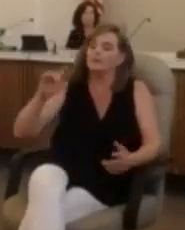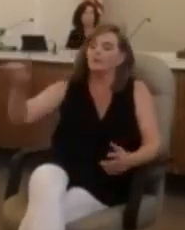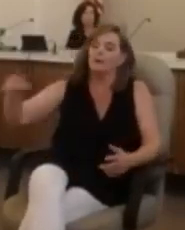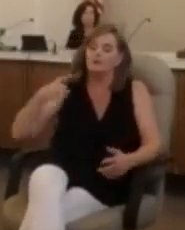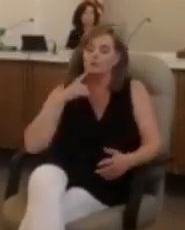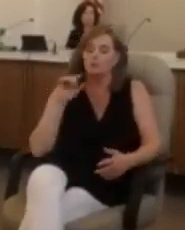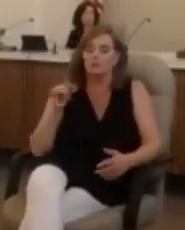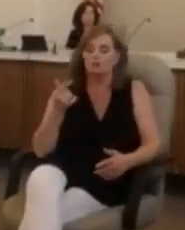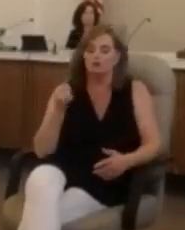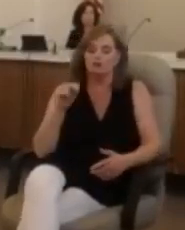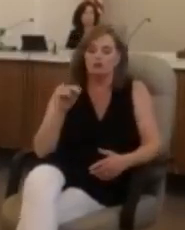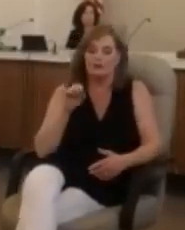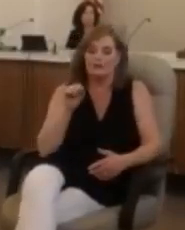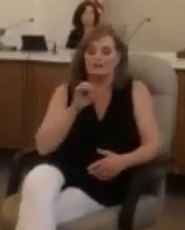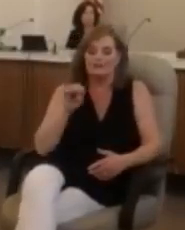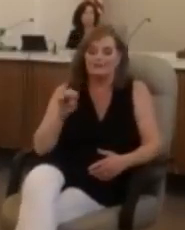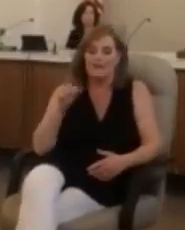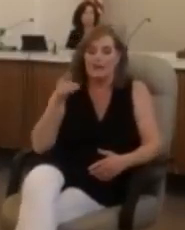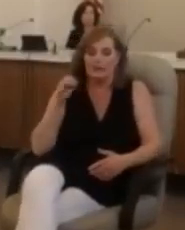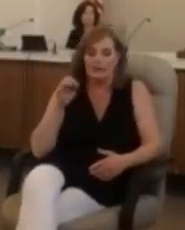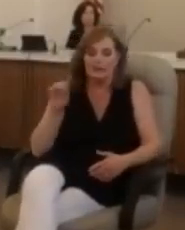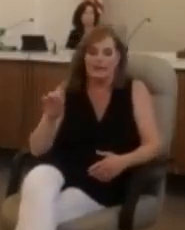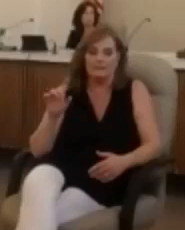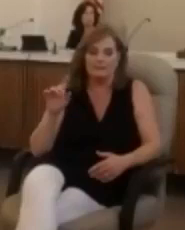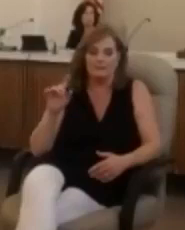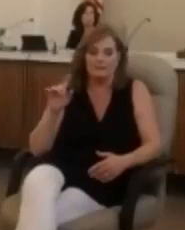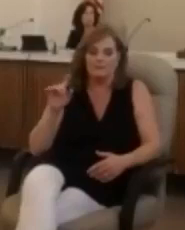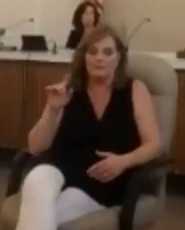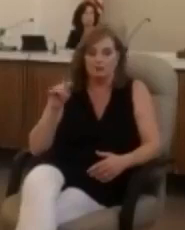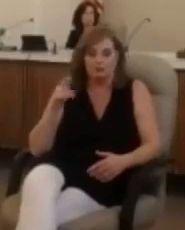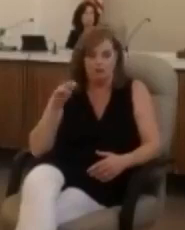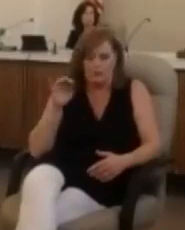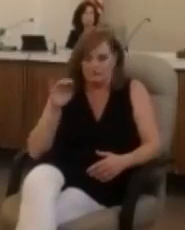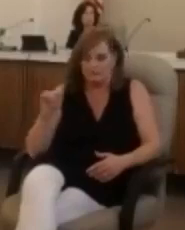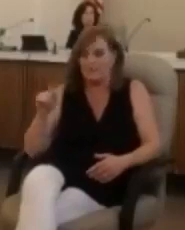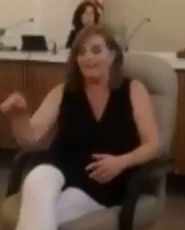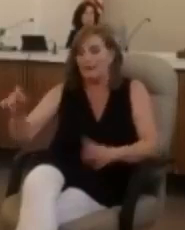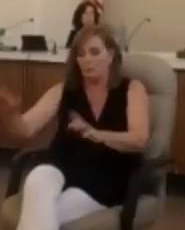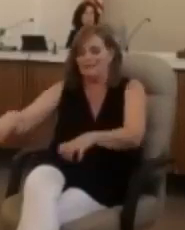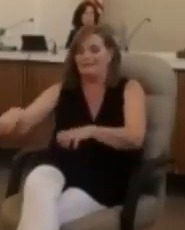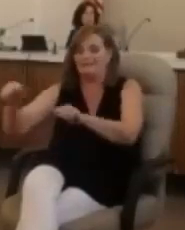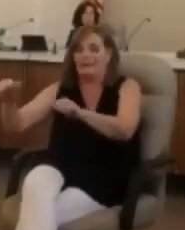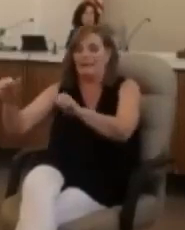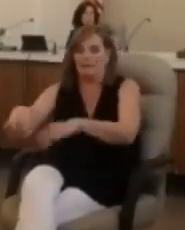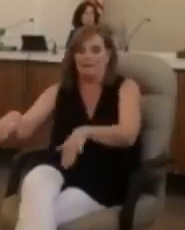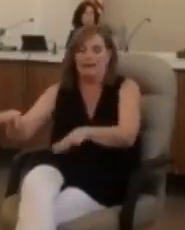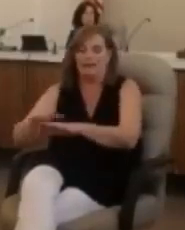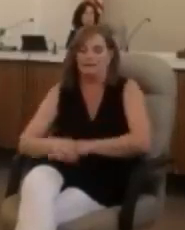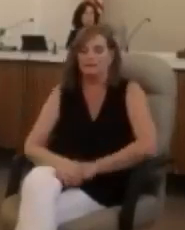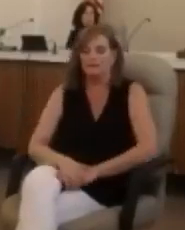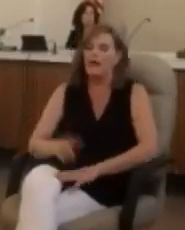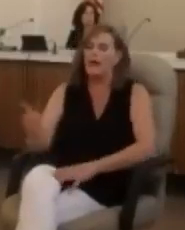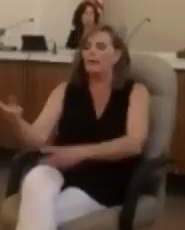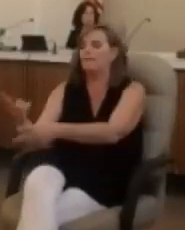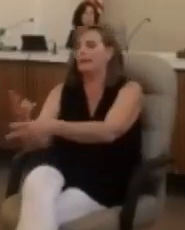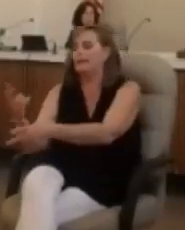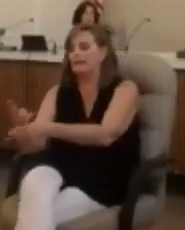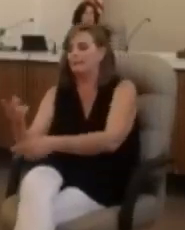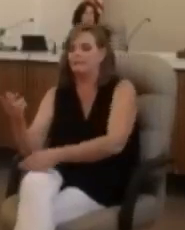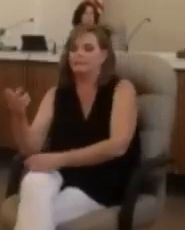Land Trust and have the Genesee Land Trust take the land over, and they typically keep it, what most people think of as forever